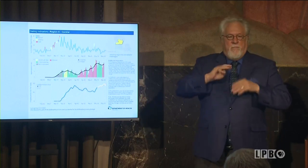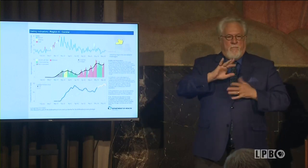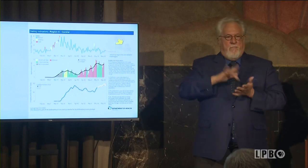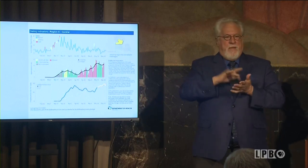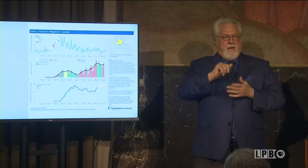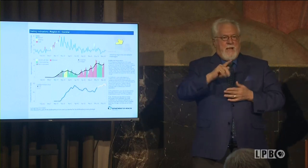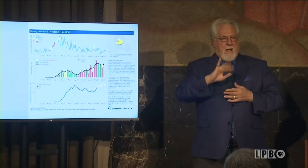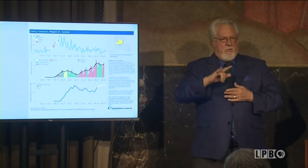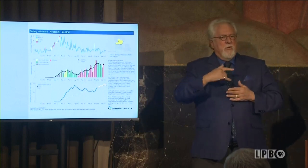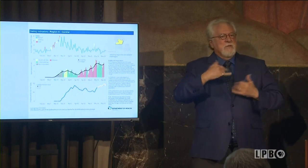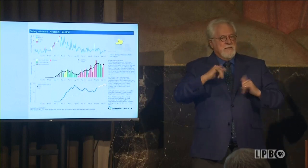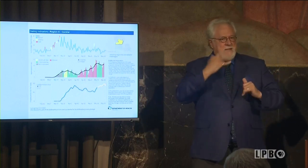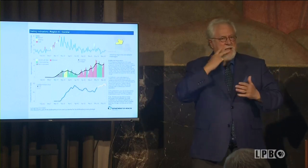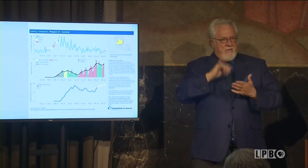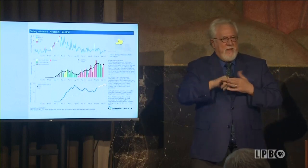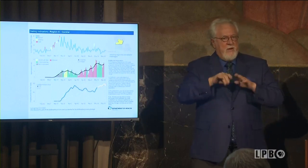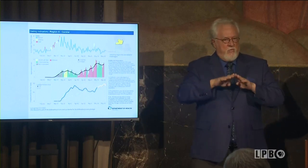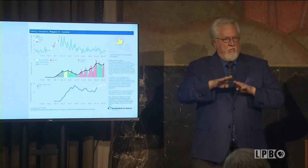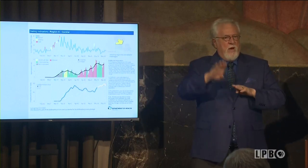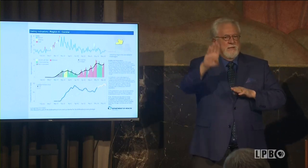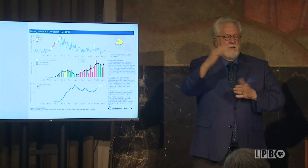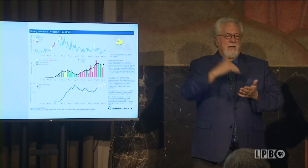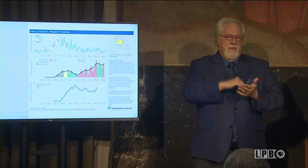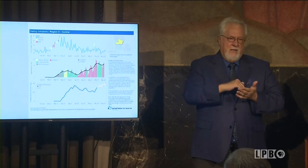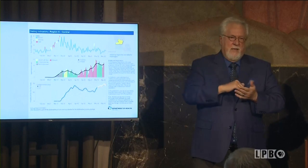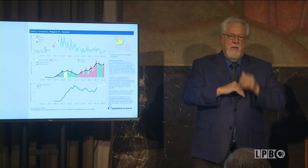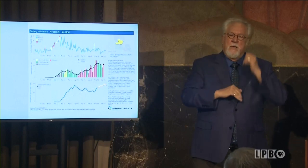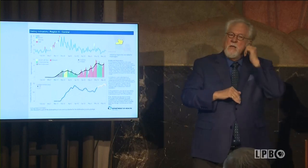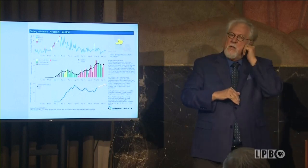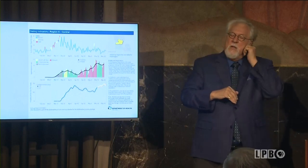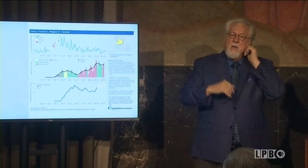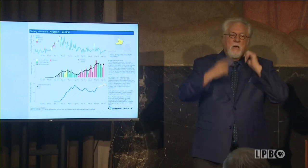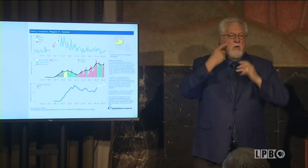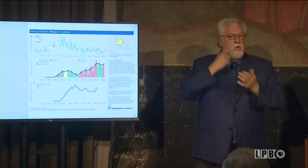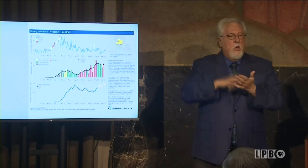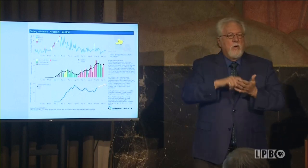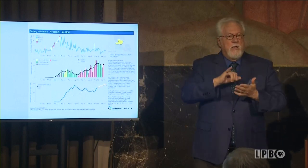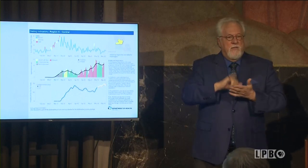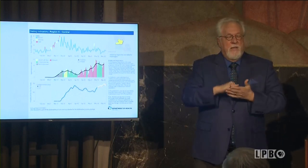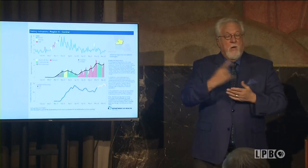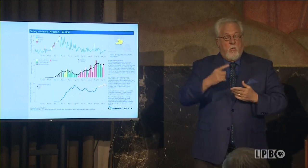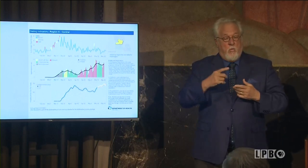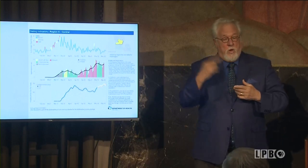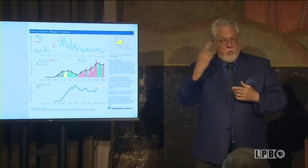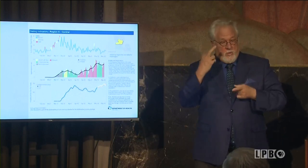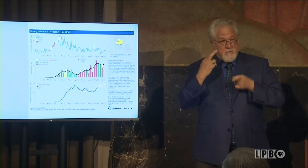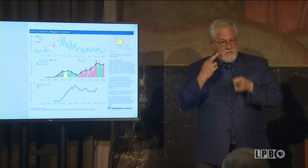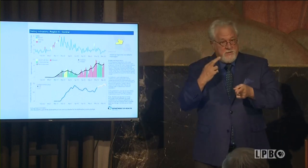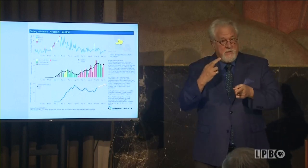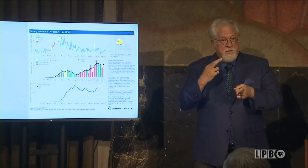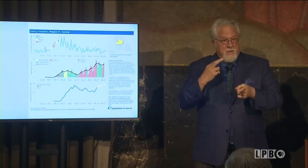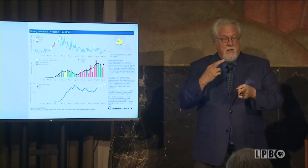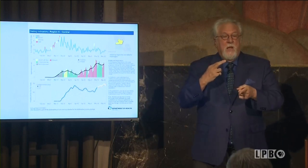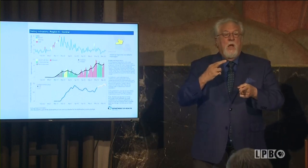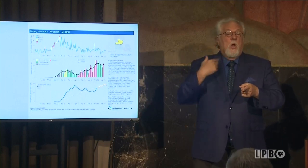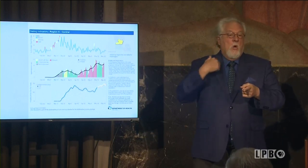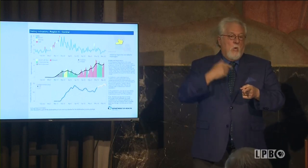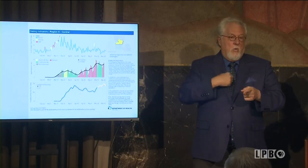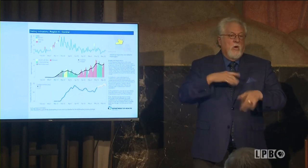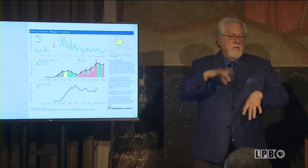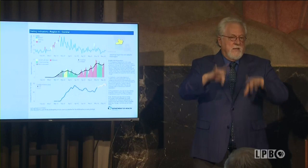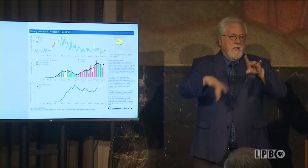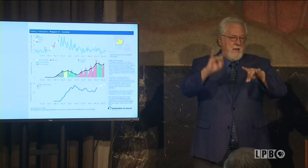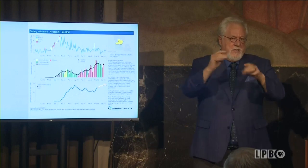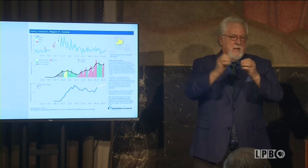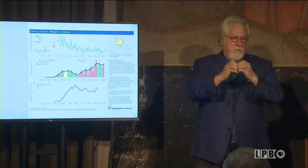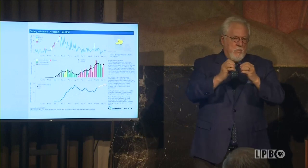continue to see that rise in cases, again, noting that one of the drivers of increased cases most recently is that we are detecting more. We